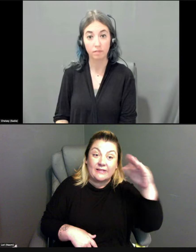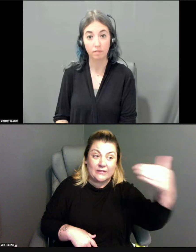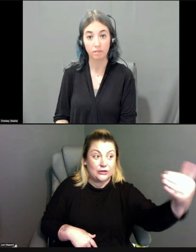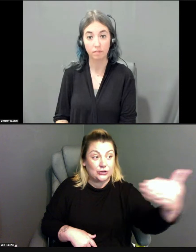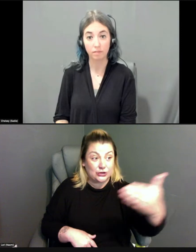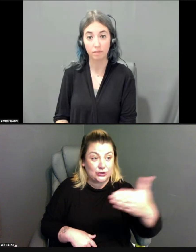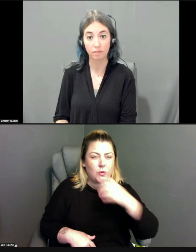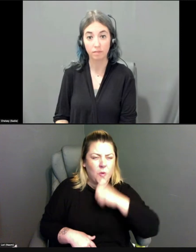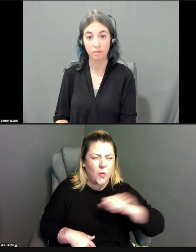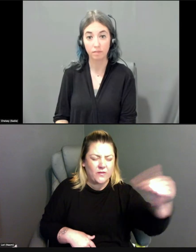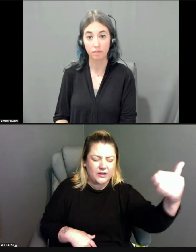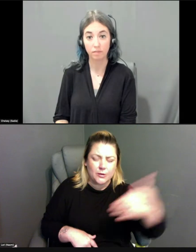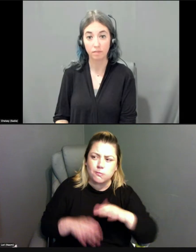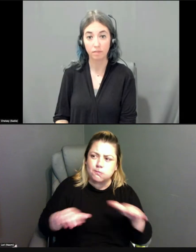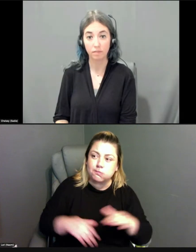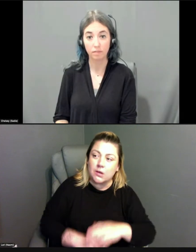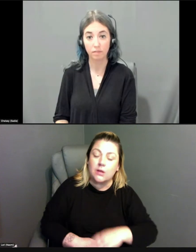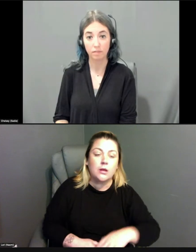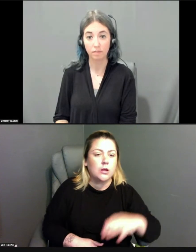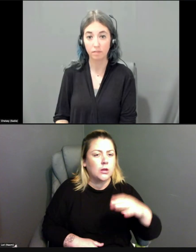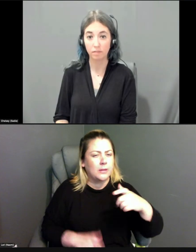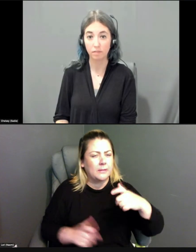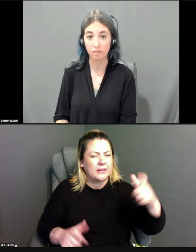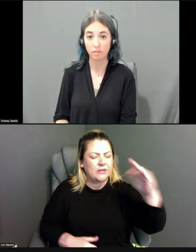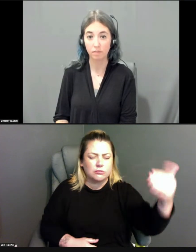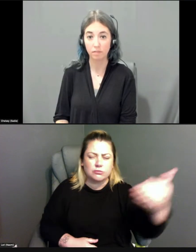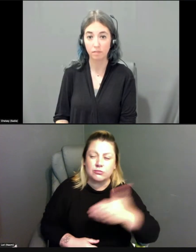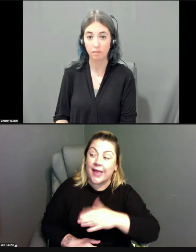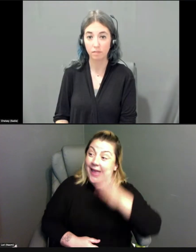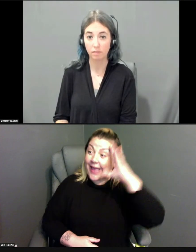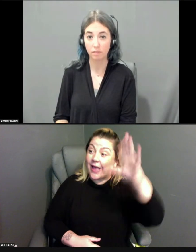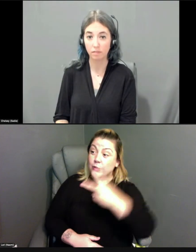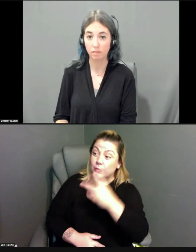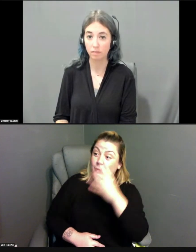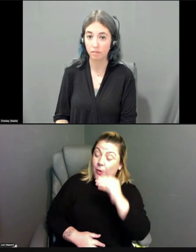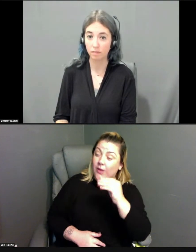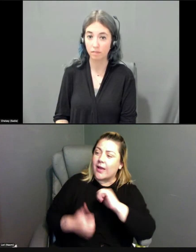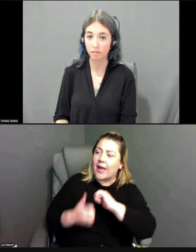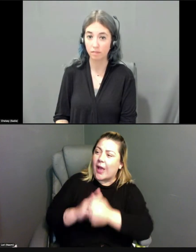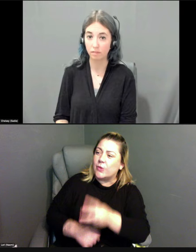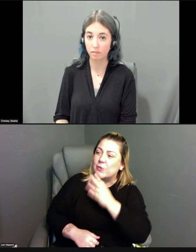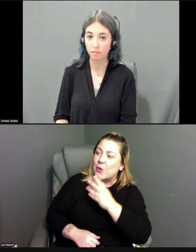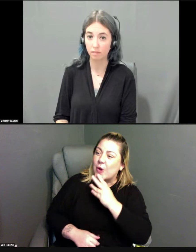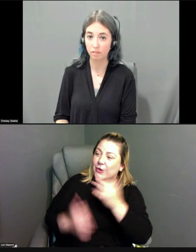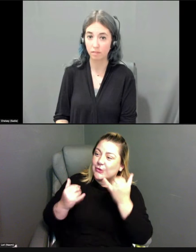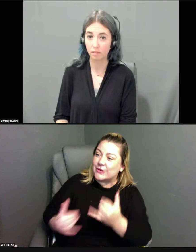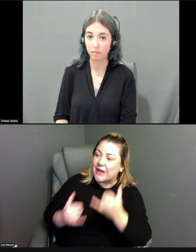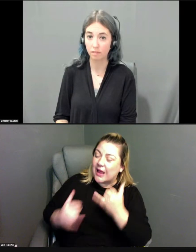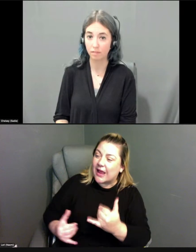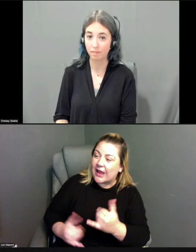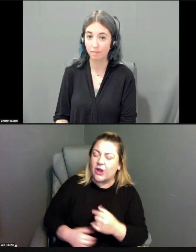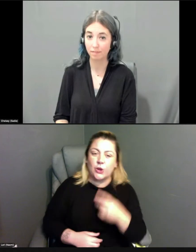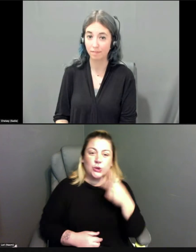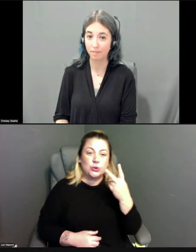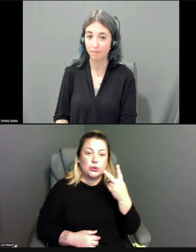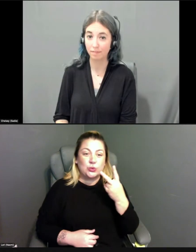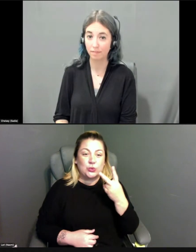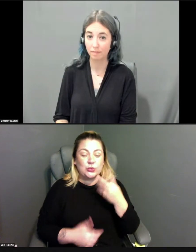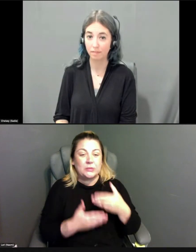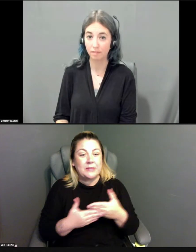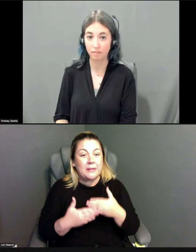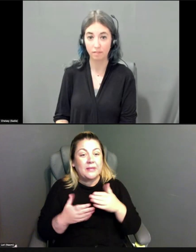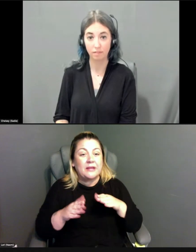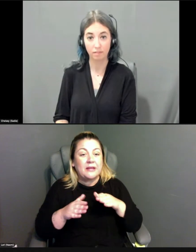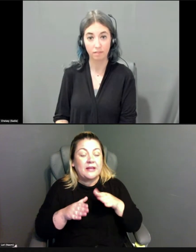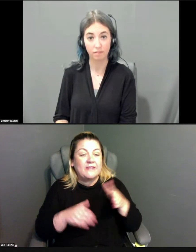swim on for a bit, and then eventually one of them looks over at the other and goes, "What the hell is water?" And I love this